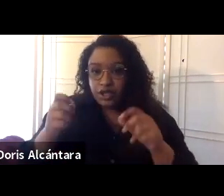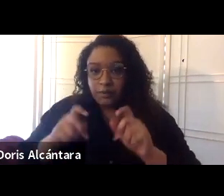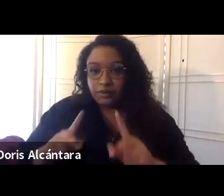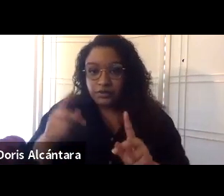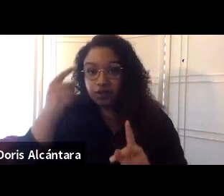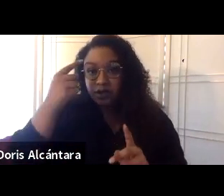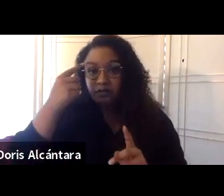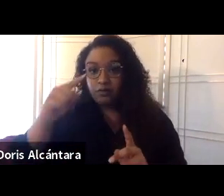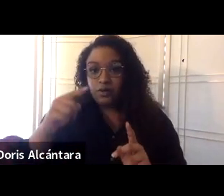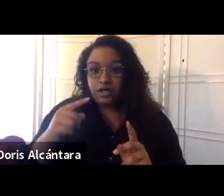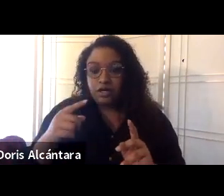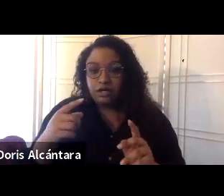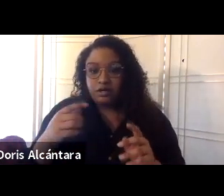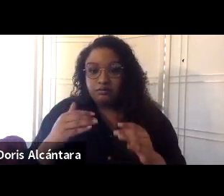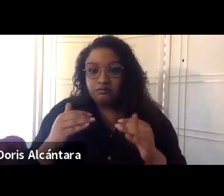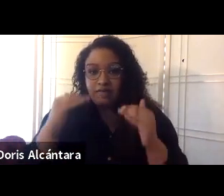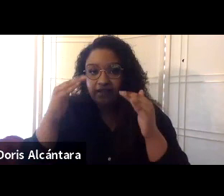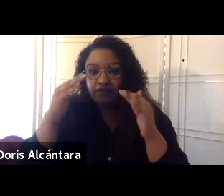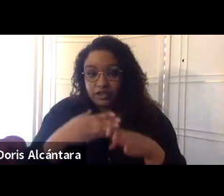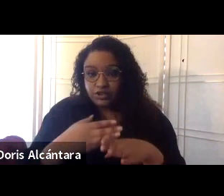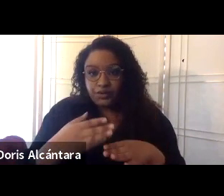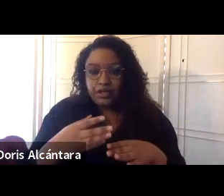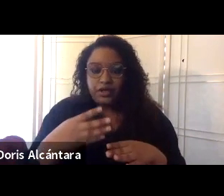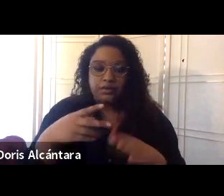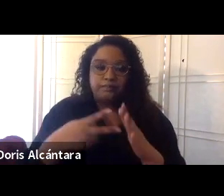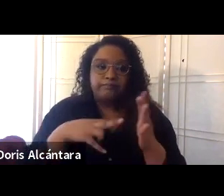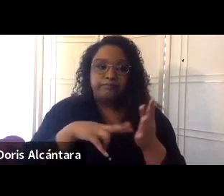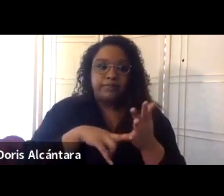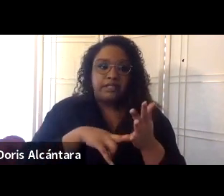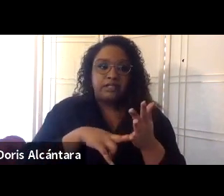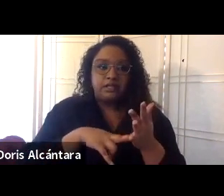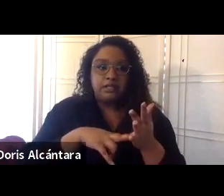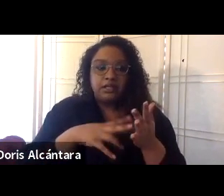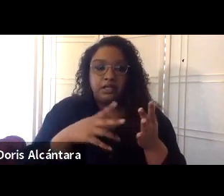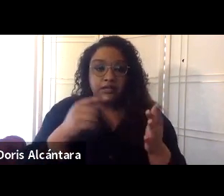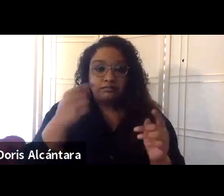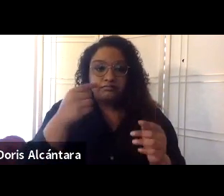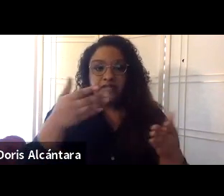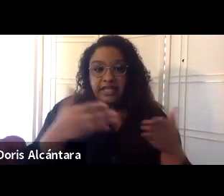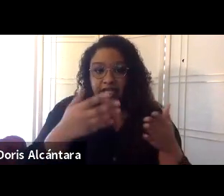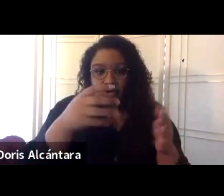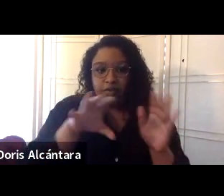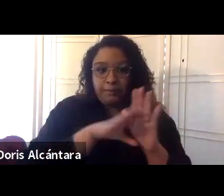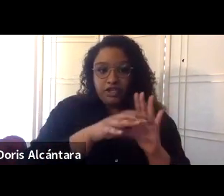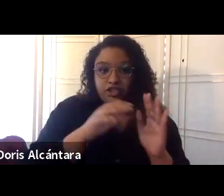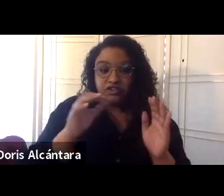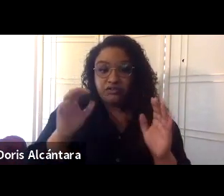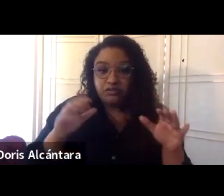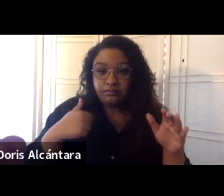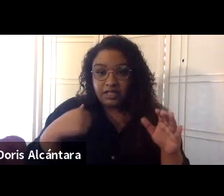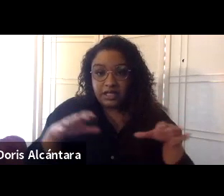I did also want to talk about advancing career opportunities because this was an opportunity for me to advance my